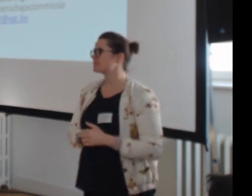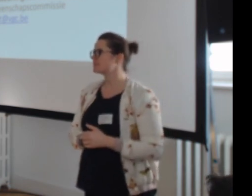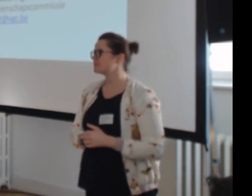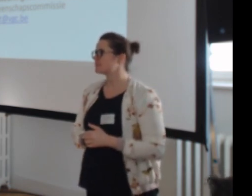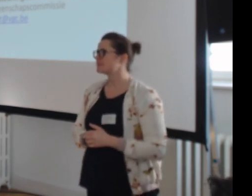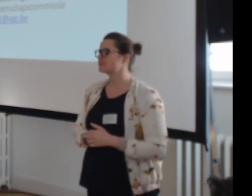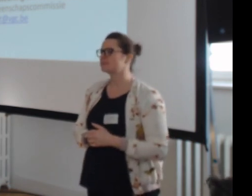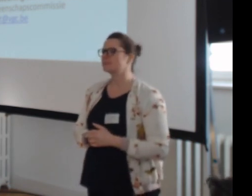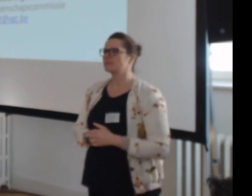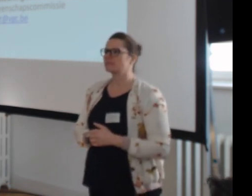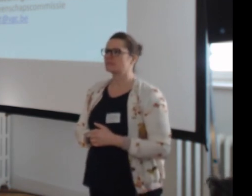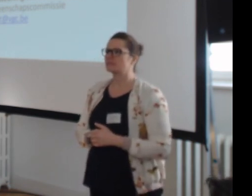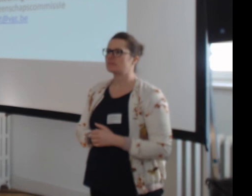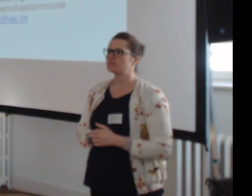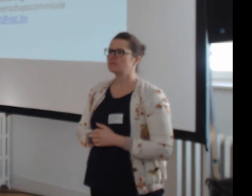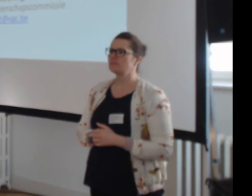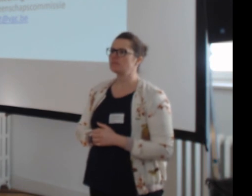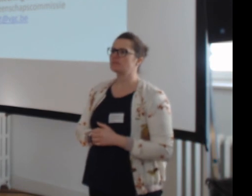say.